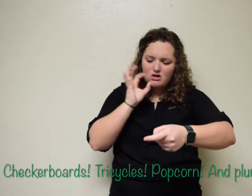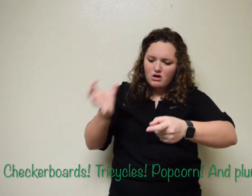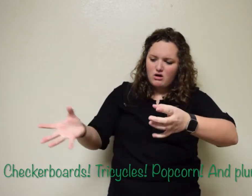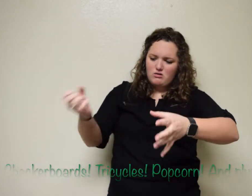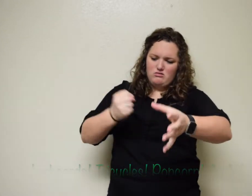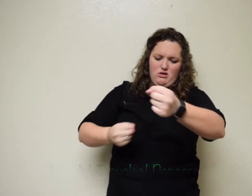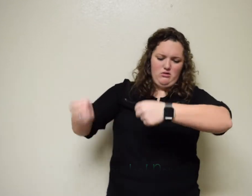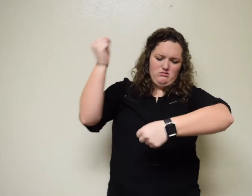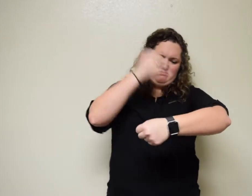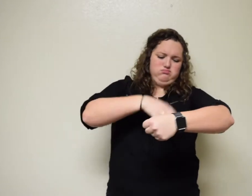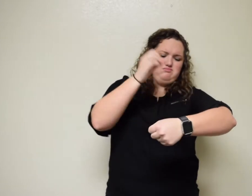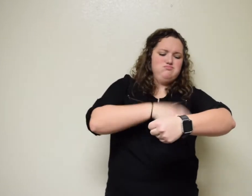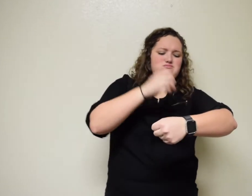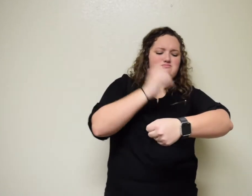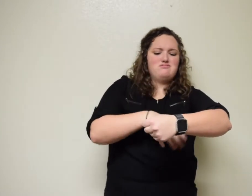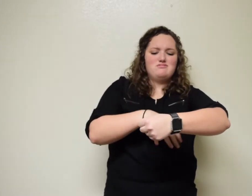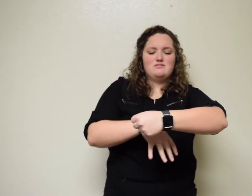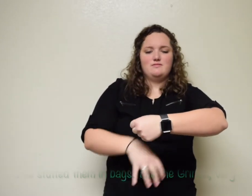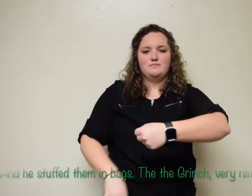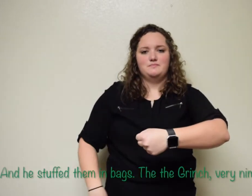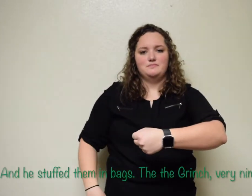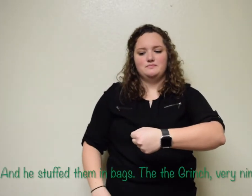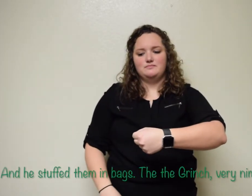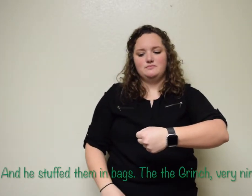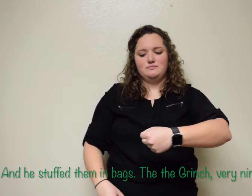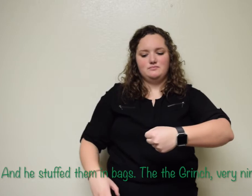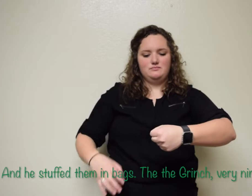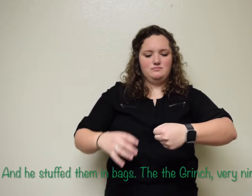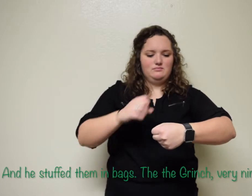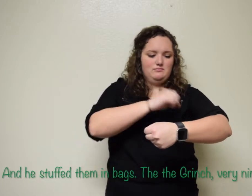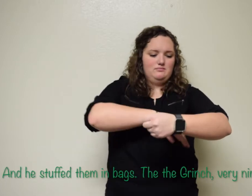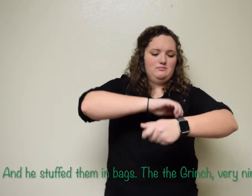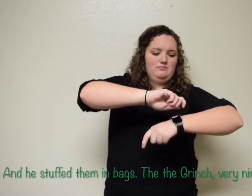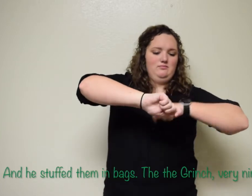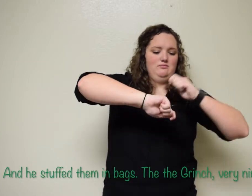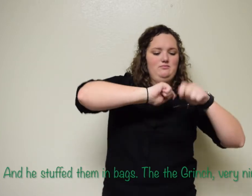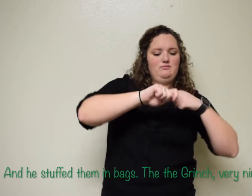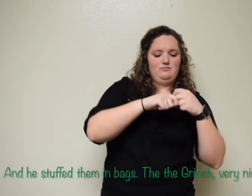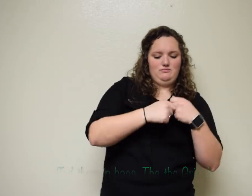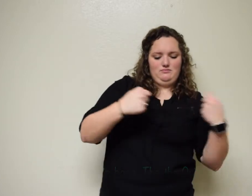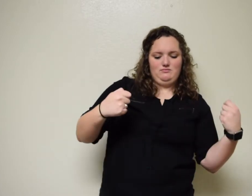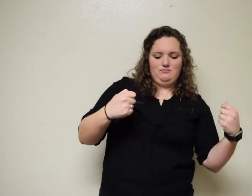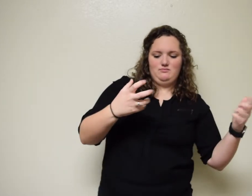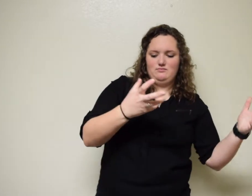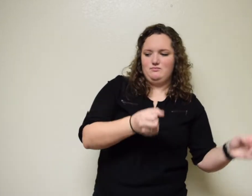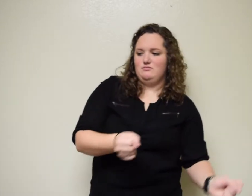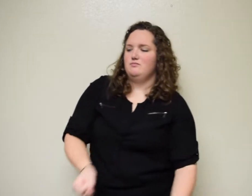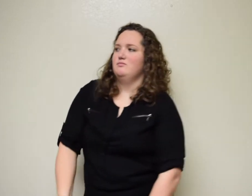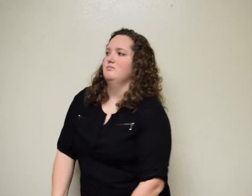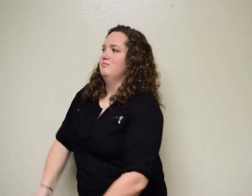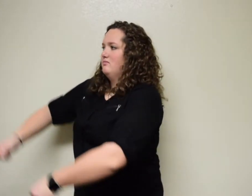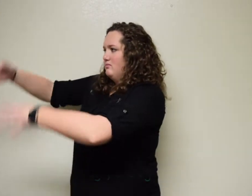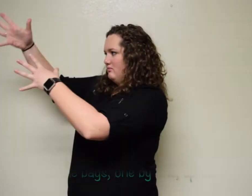and he stuffed them in bags then the Grinch very nimbly